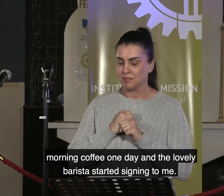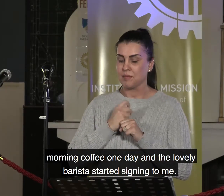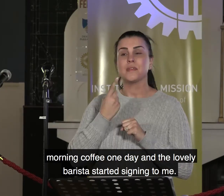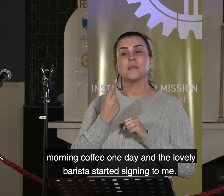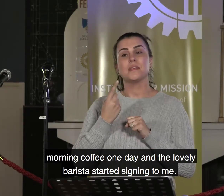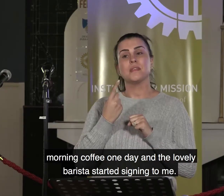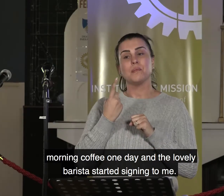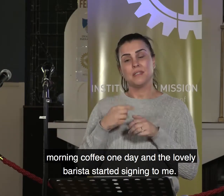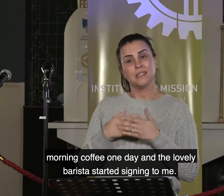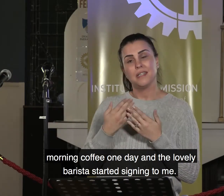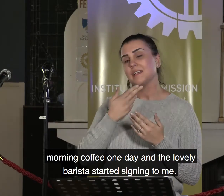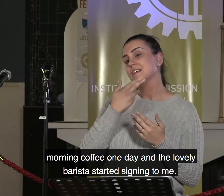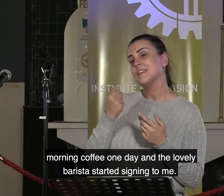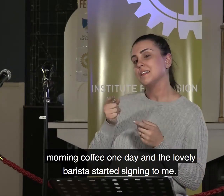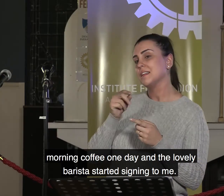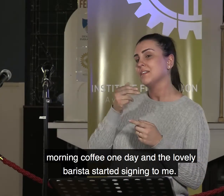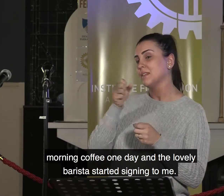started signing to me.